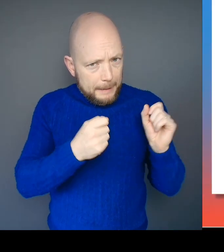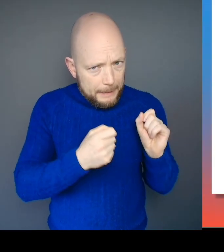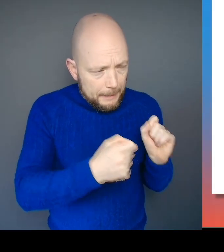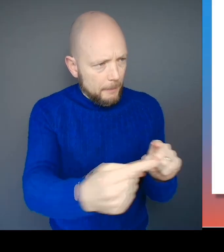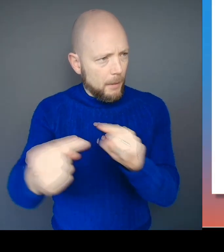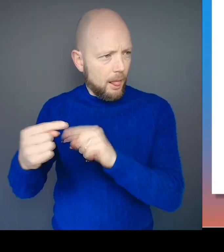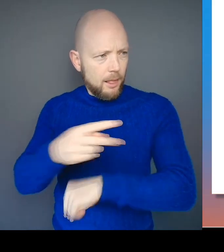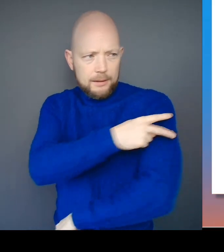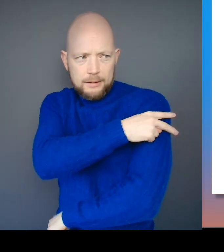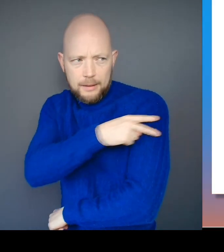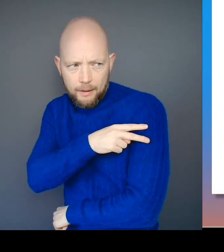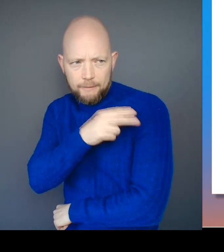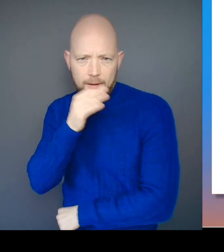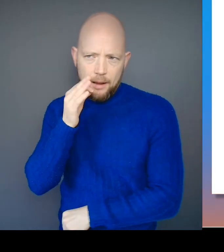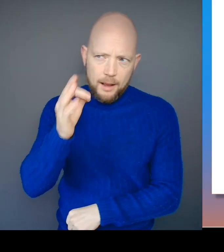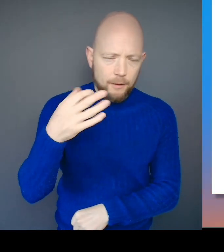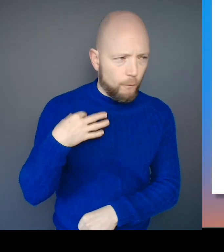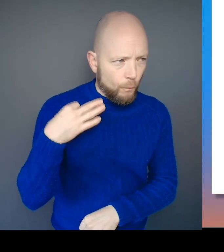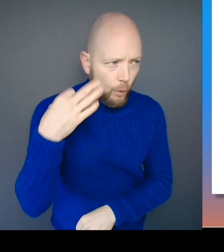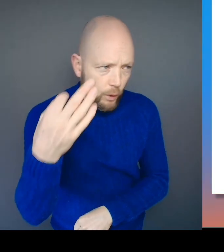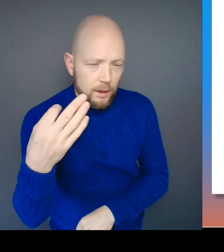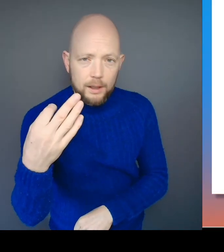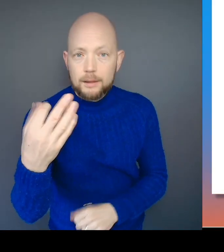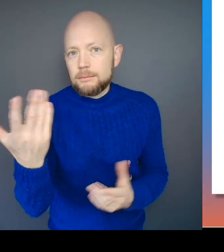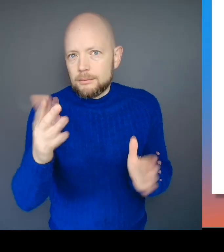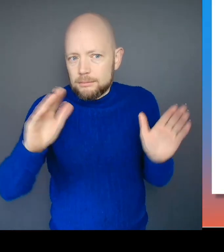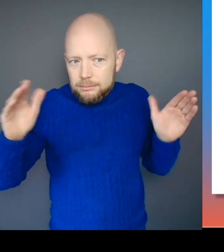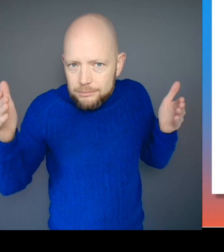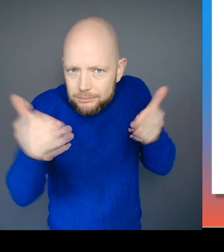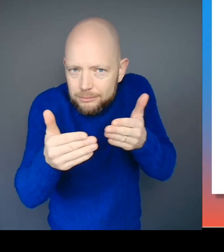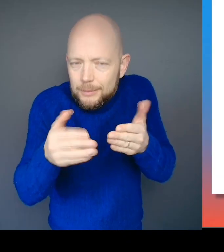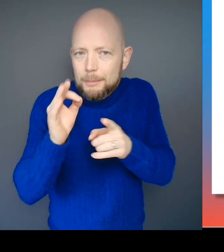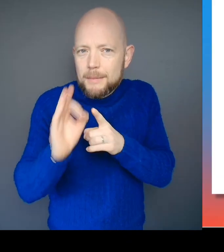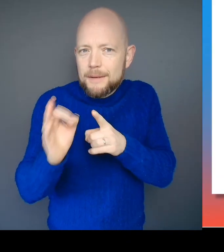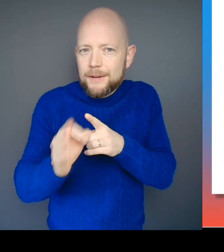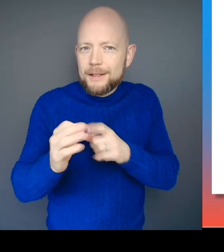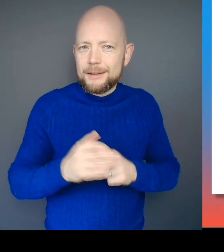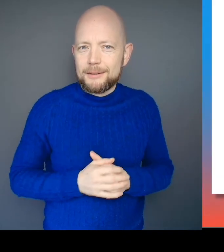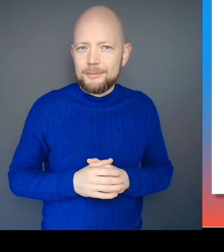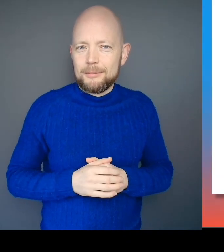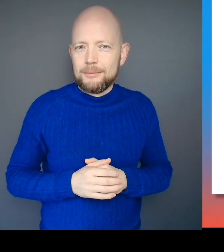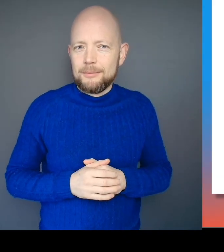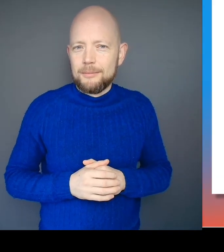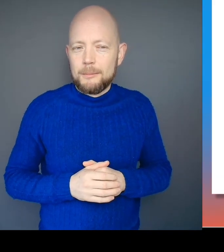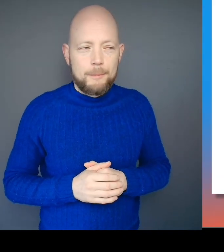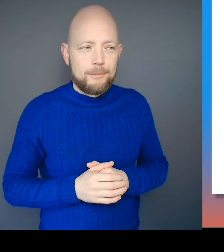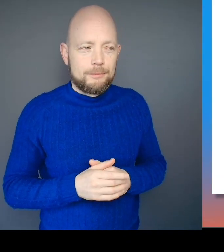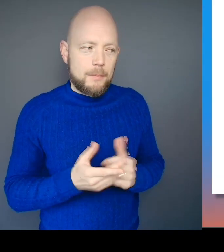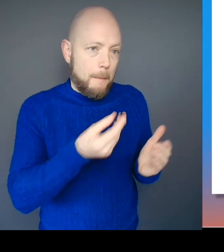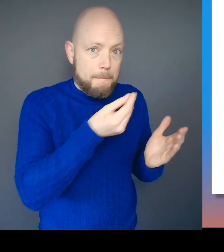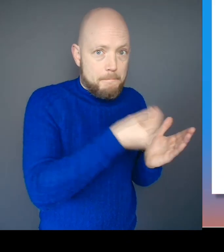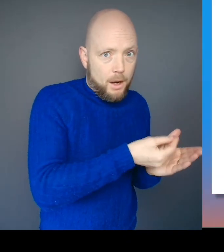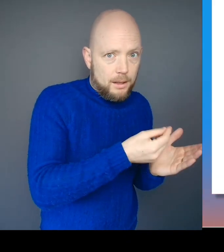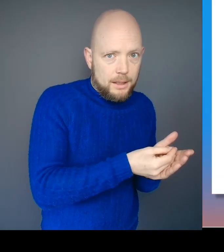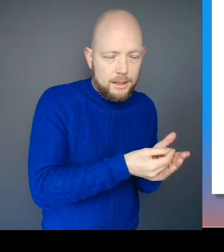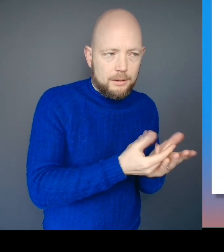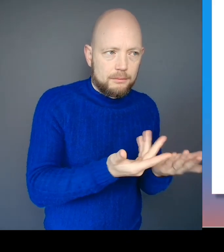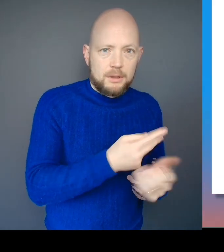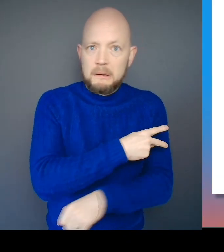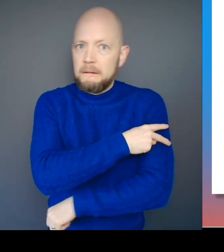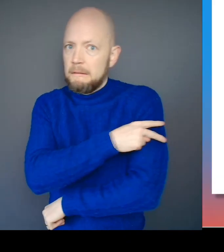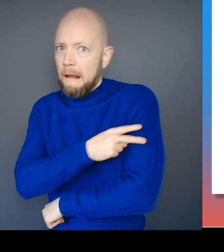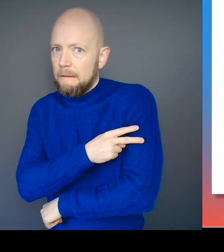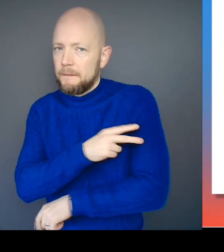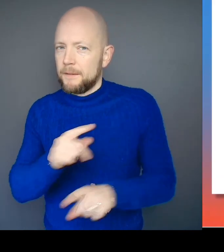can send an email out to the staff to ask for some more volunteers. That's completely different from are we over budget,